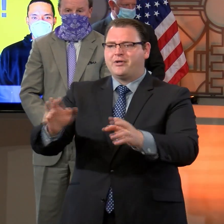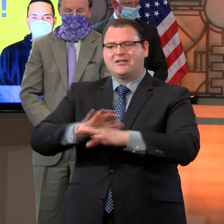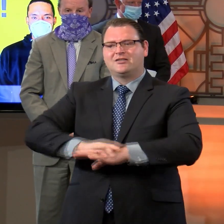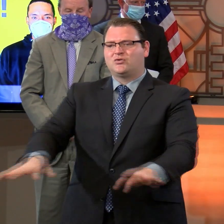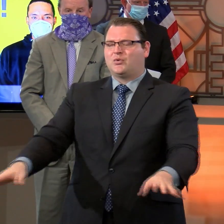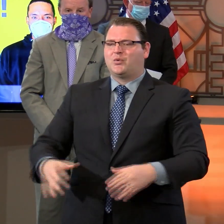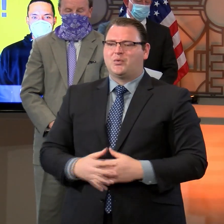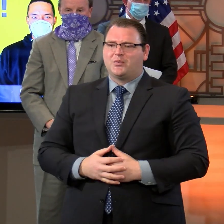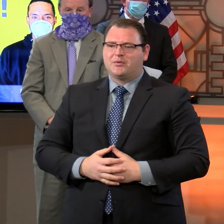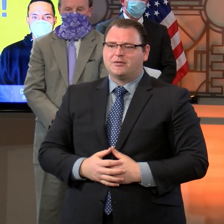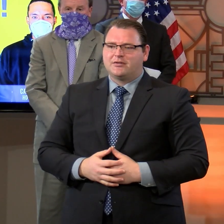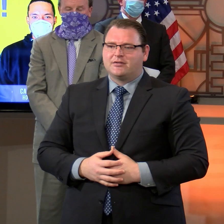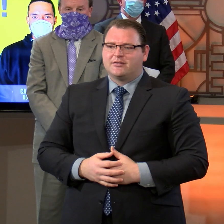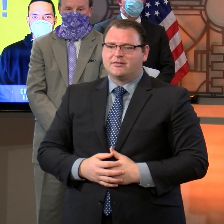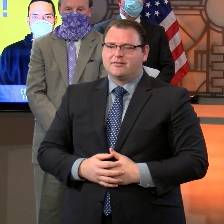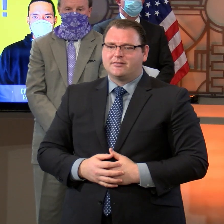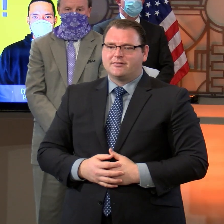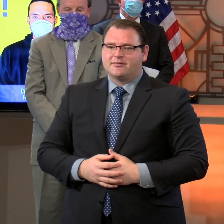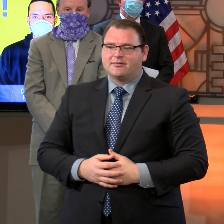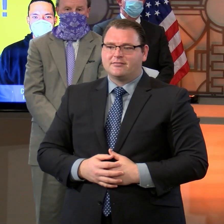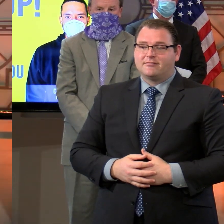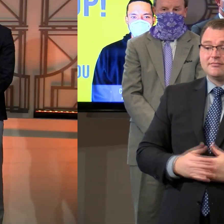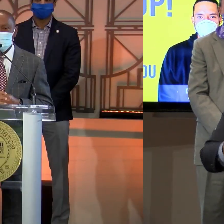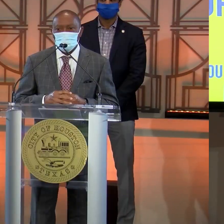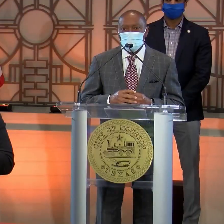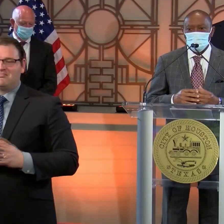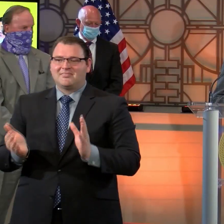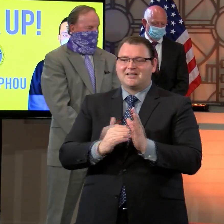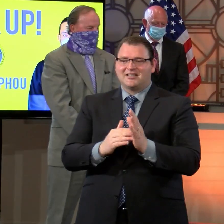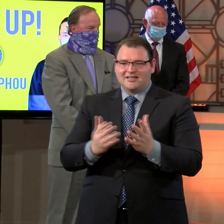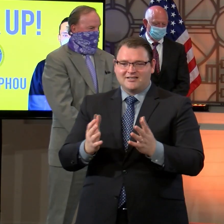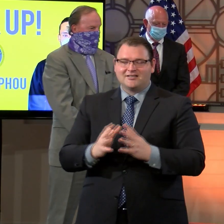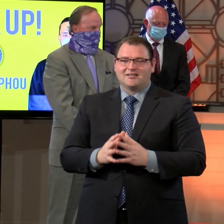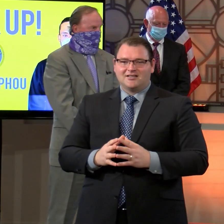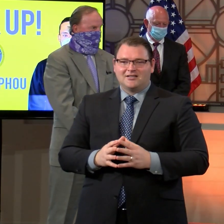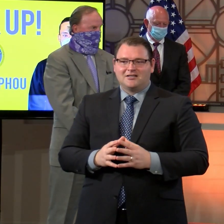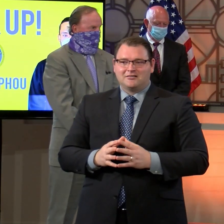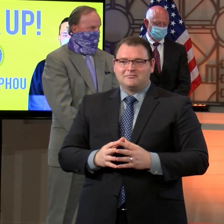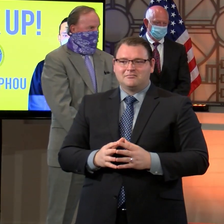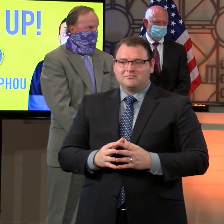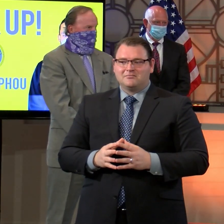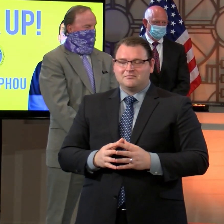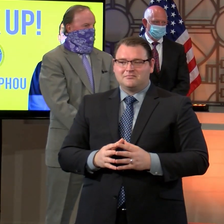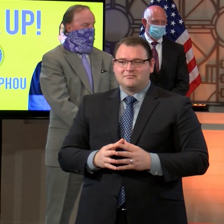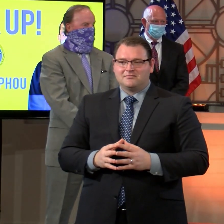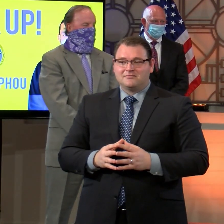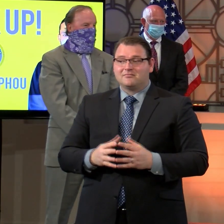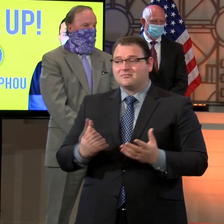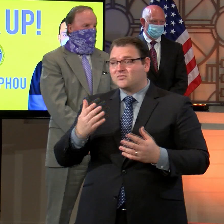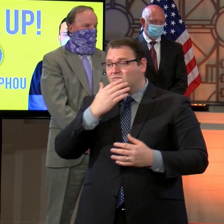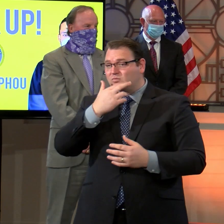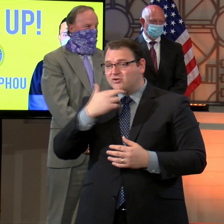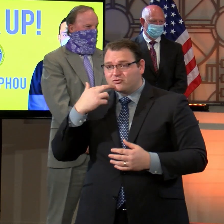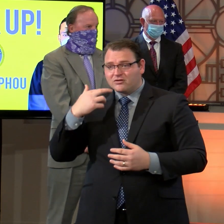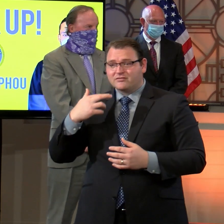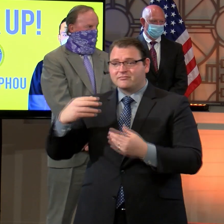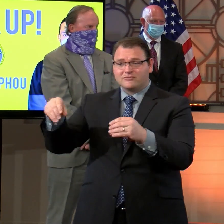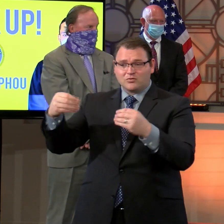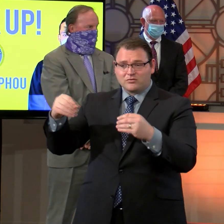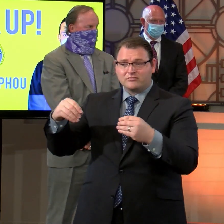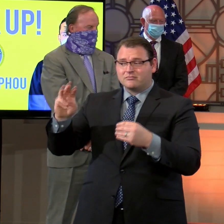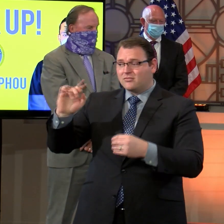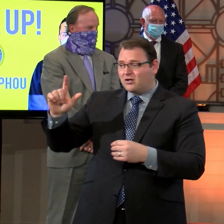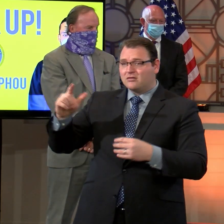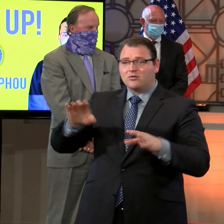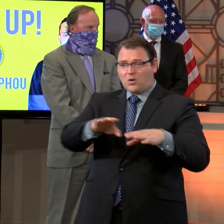very careful as we proceed. The restaurants, the retails, the malls are open,